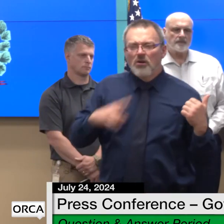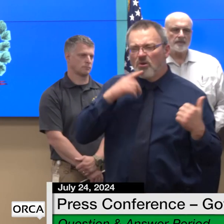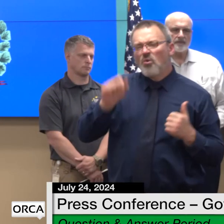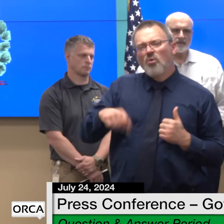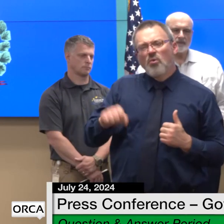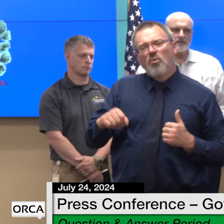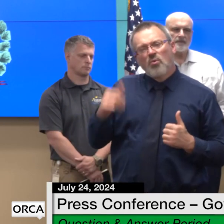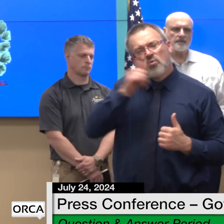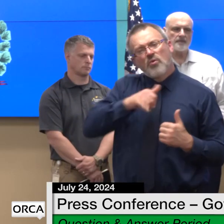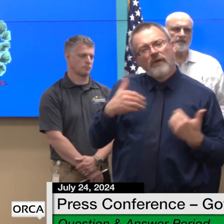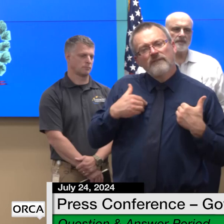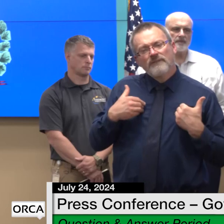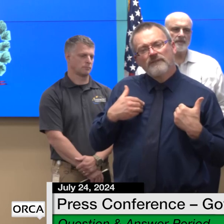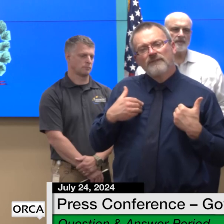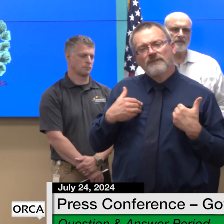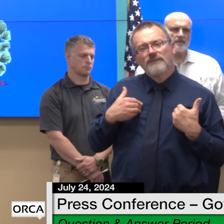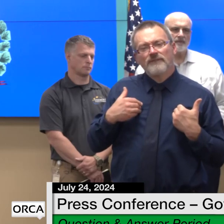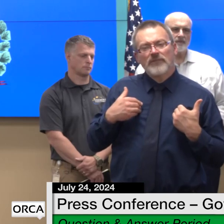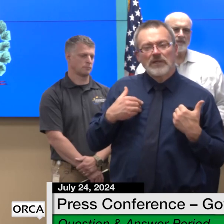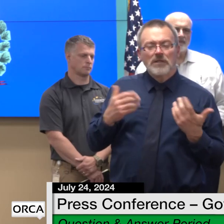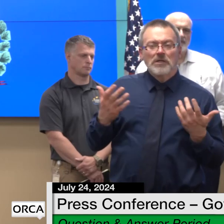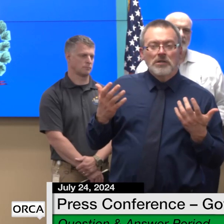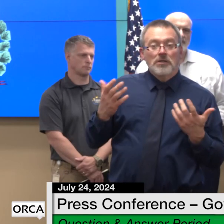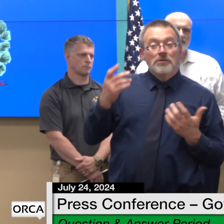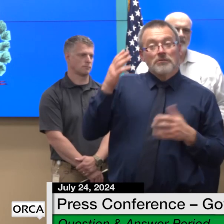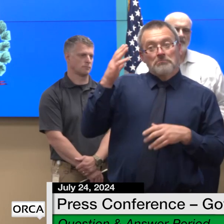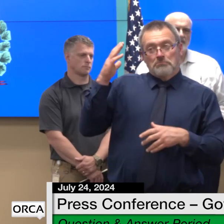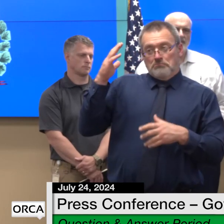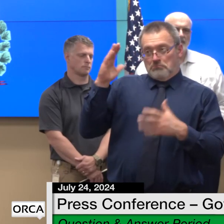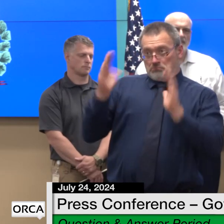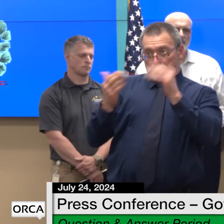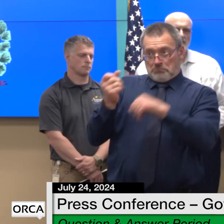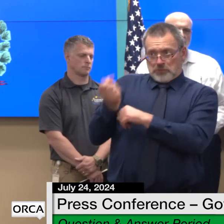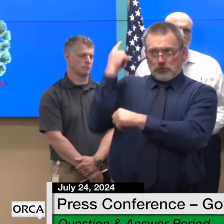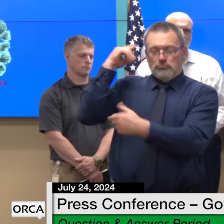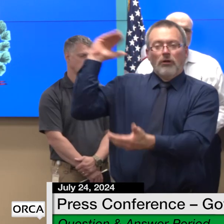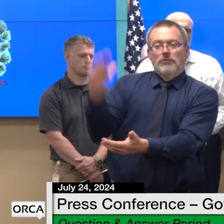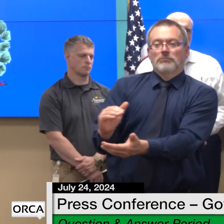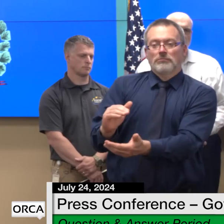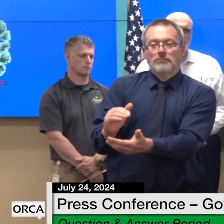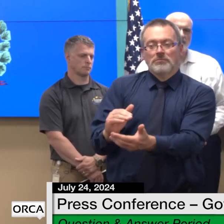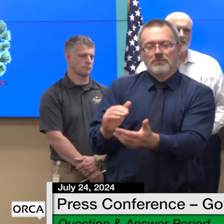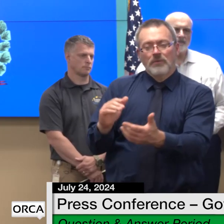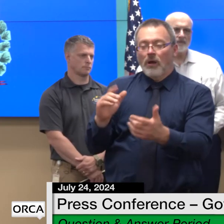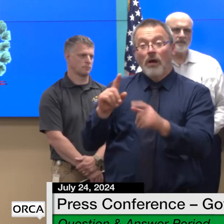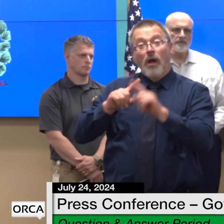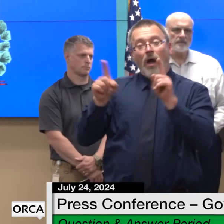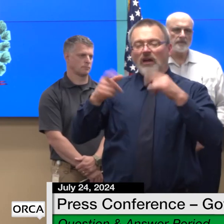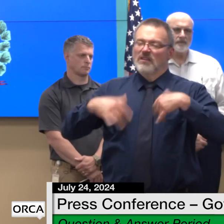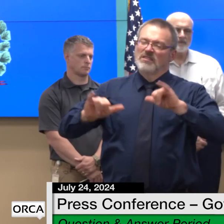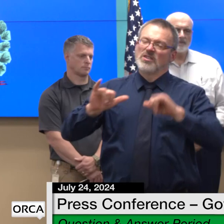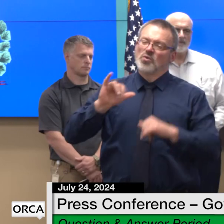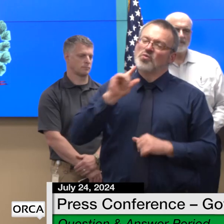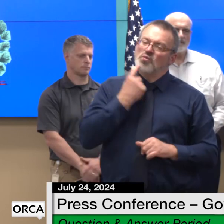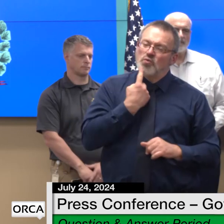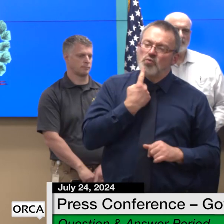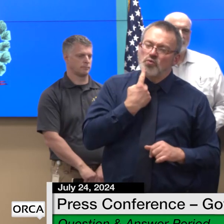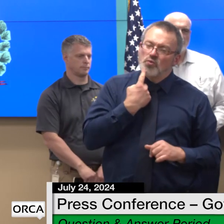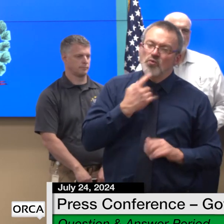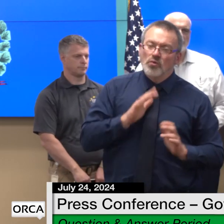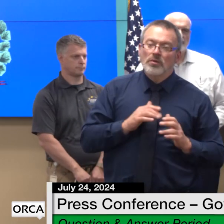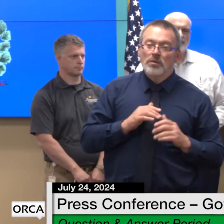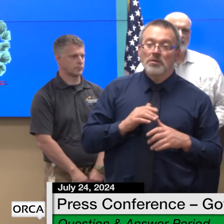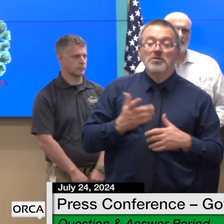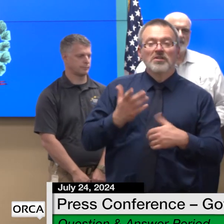it's as significant as a year ago, but it's significant enough. So, and businesses as